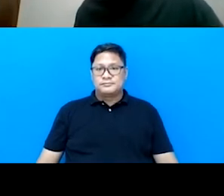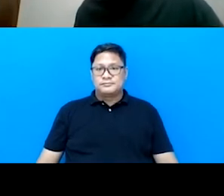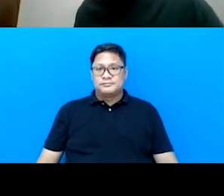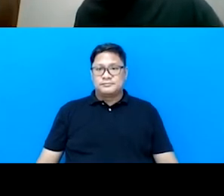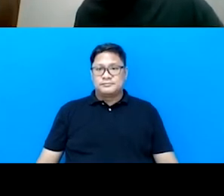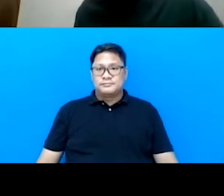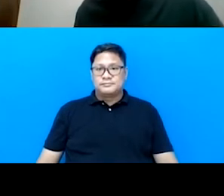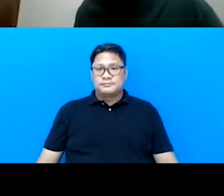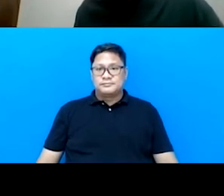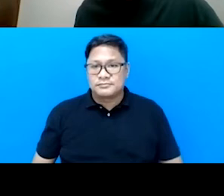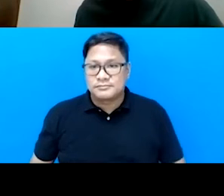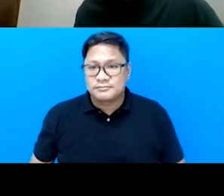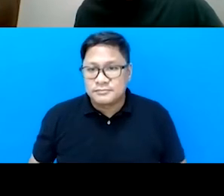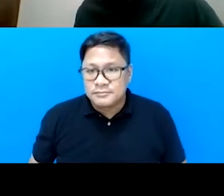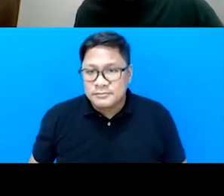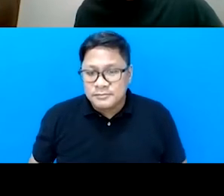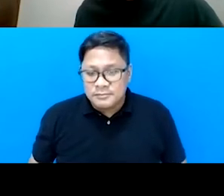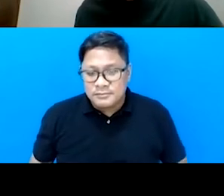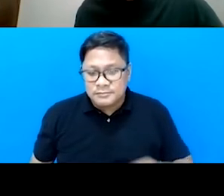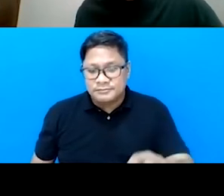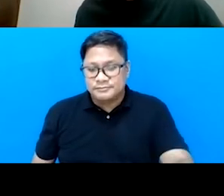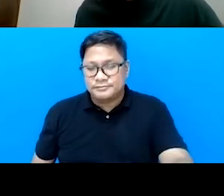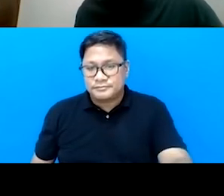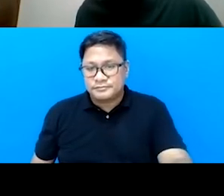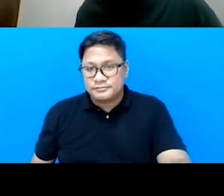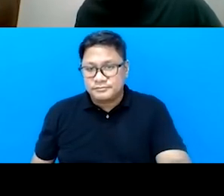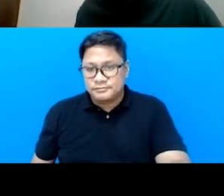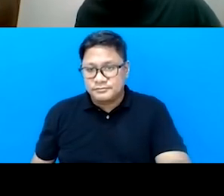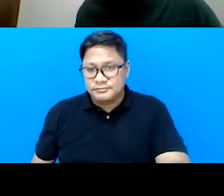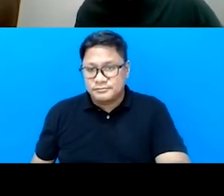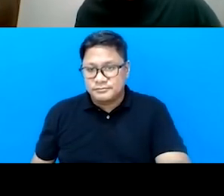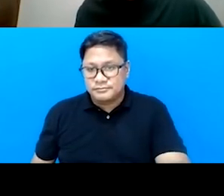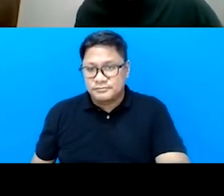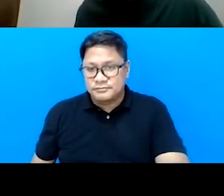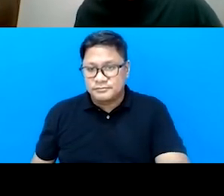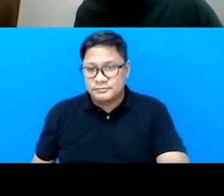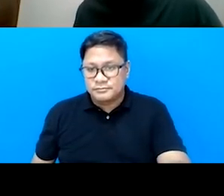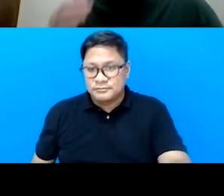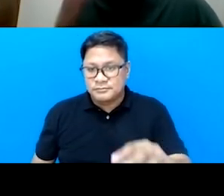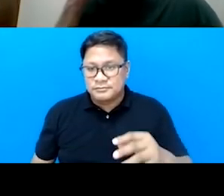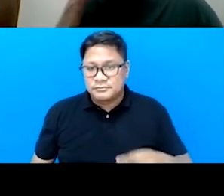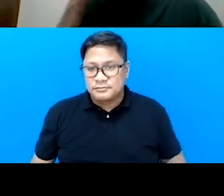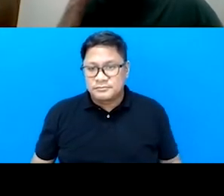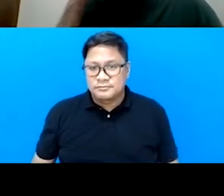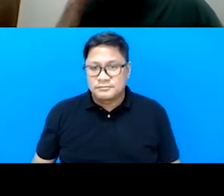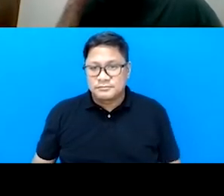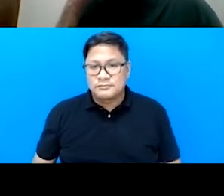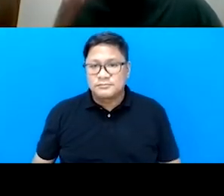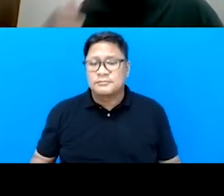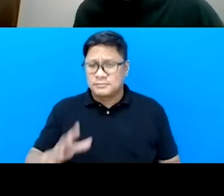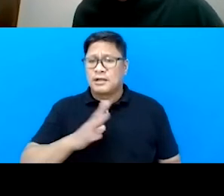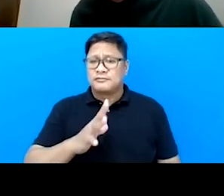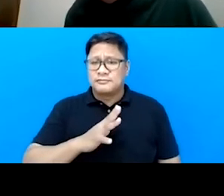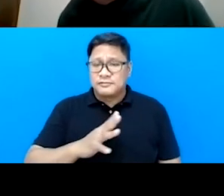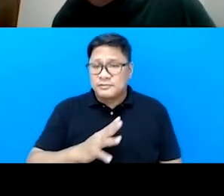Peeps is suggesting that maybe we can just do Ray's hair or Meng or somebody else. That's fine. If We keep